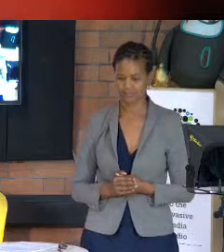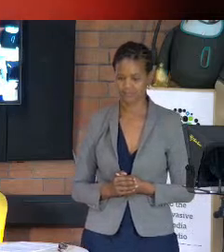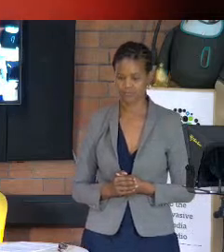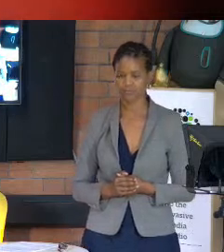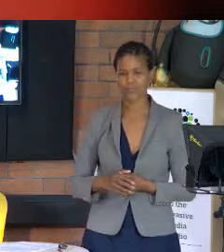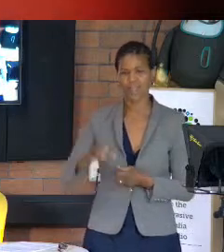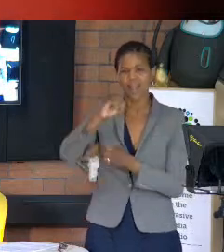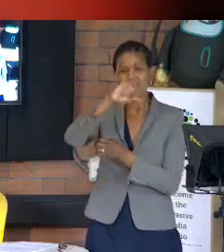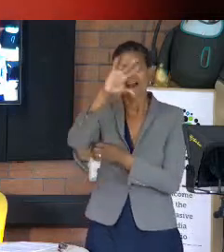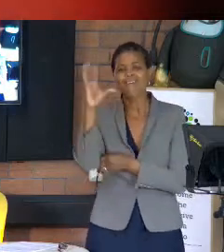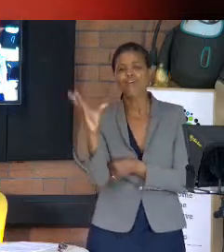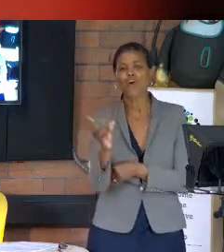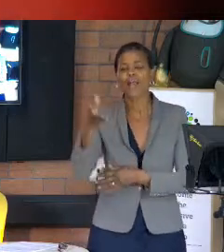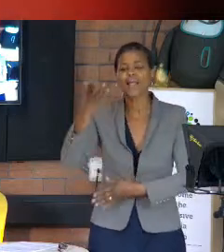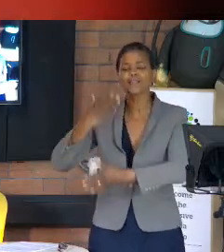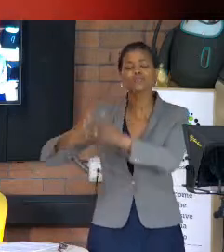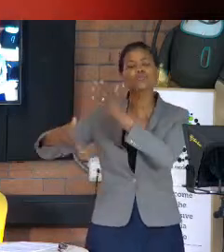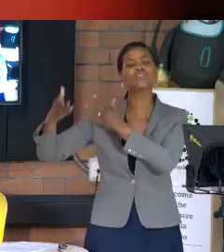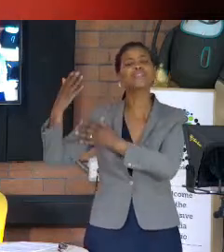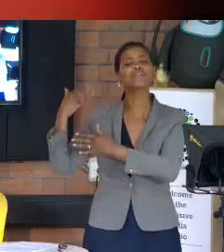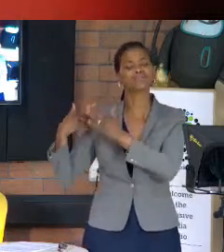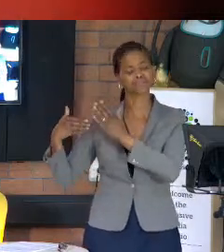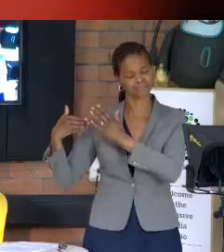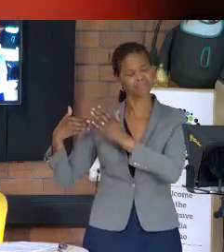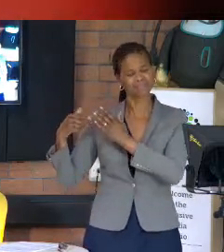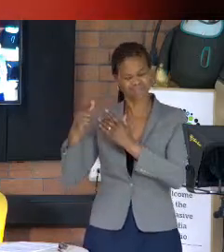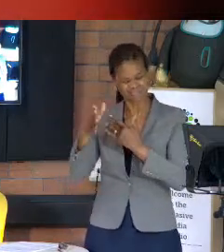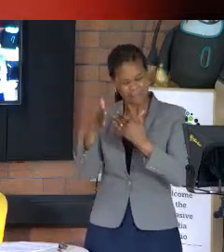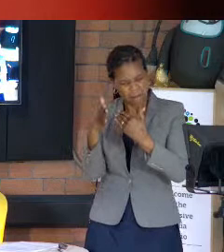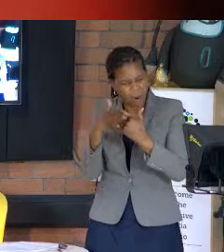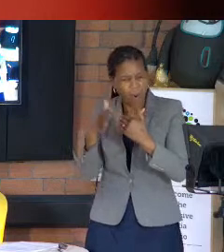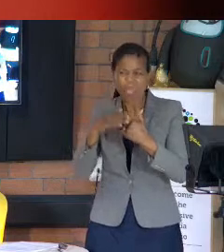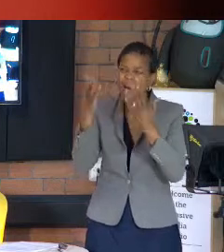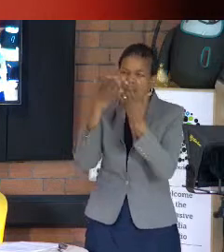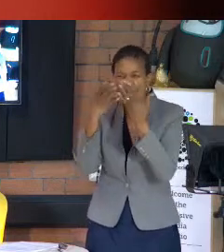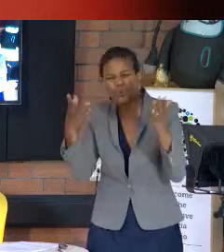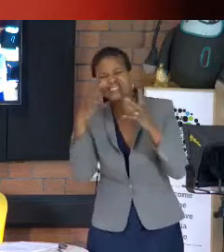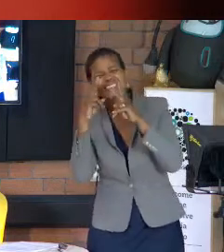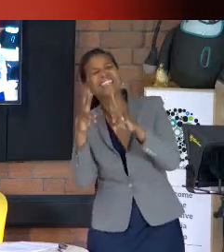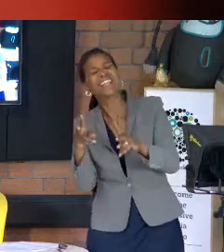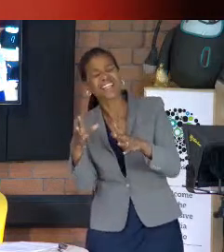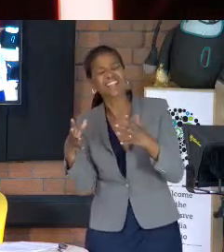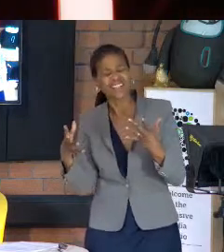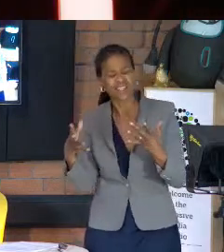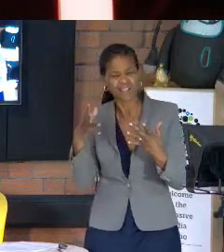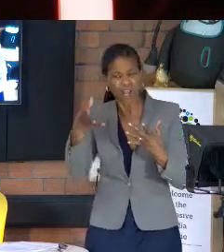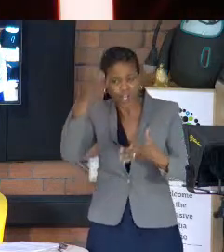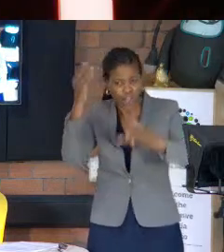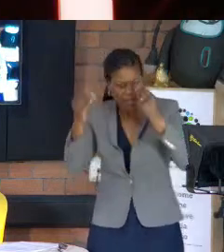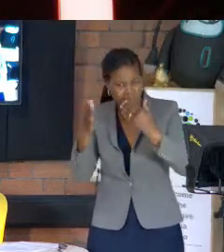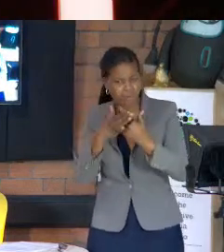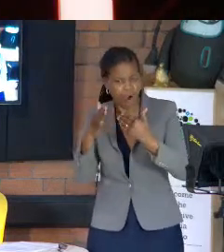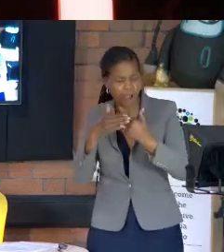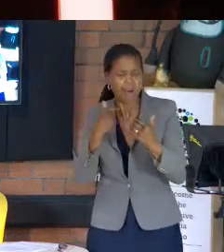Africa's history is so much more than what is usually shown. That is why, through learning more, my love for Africa has